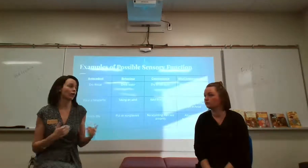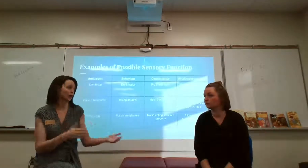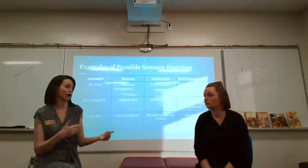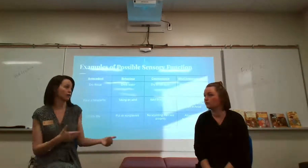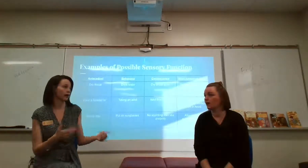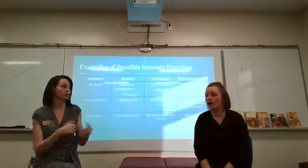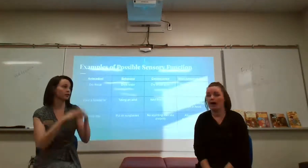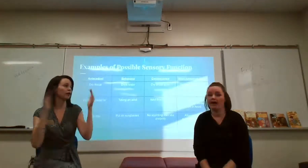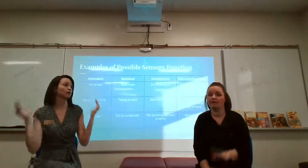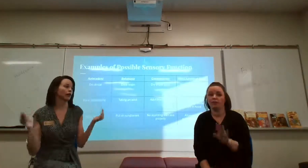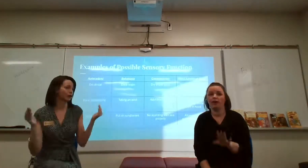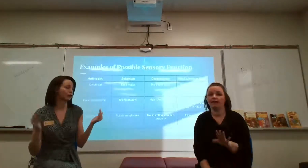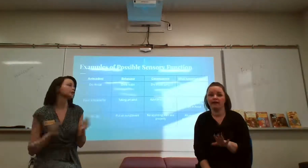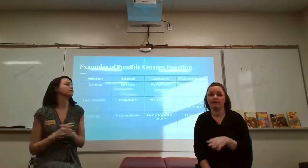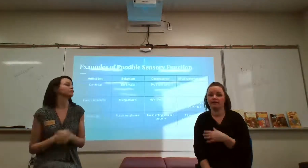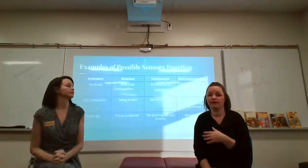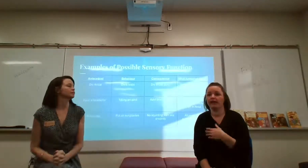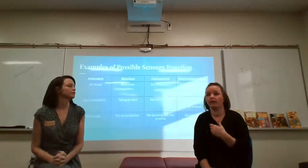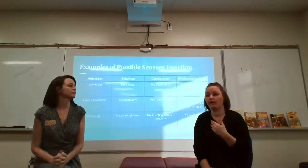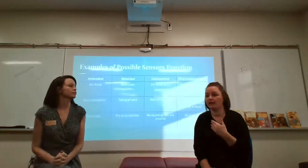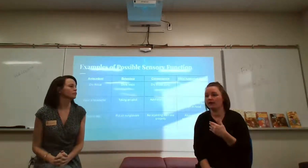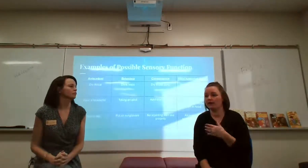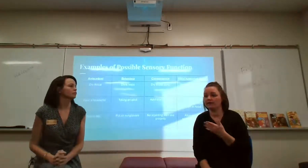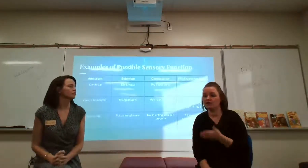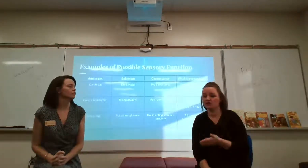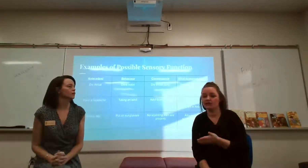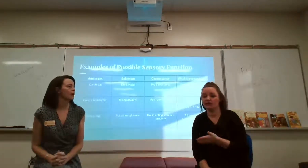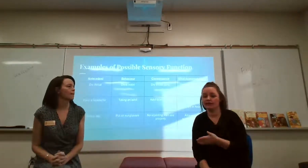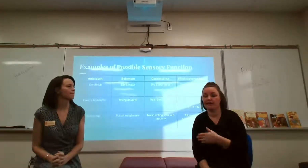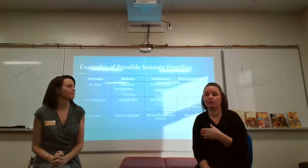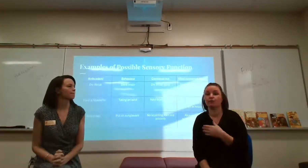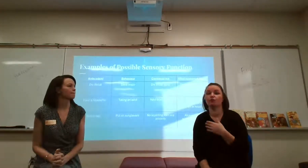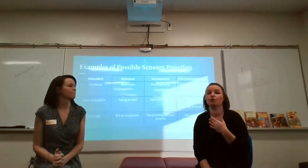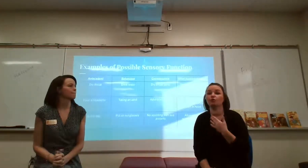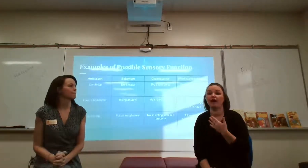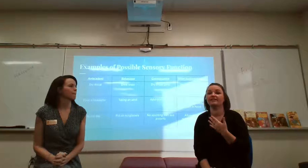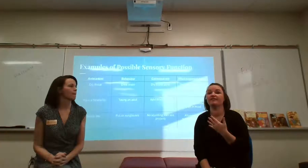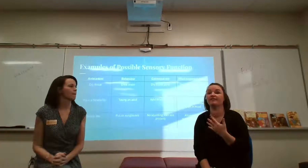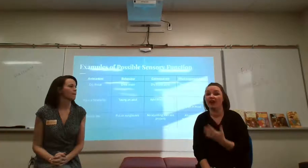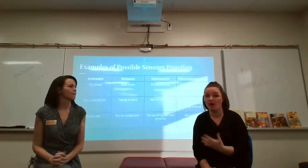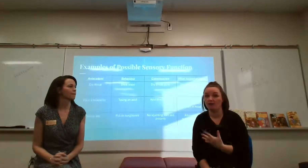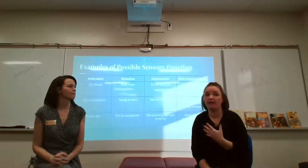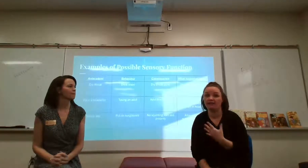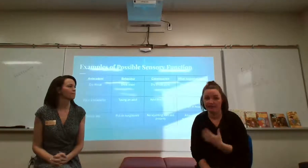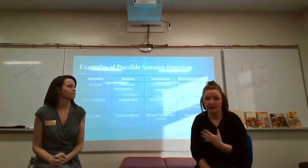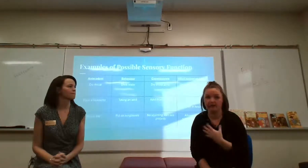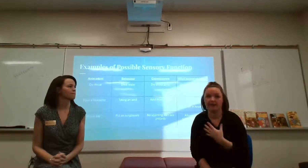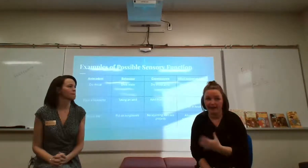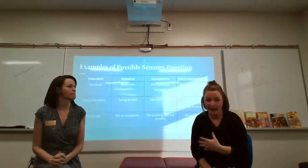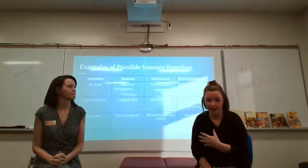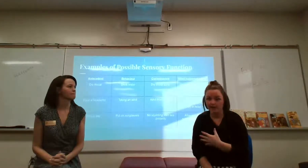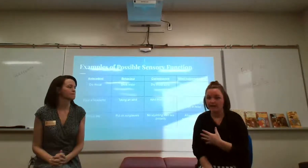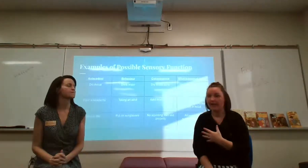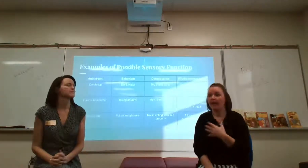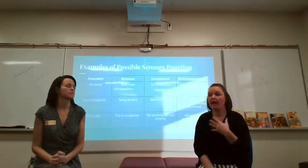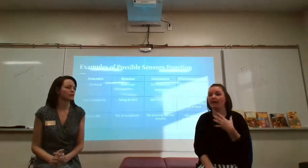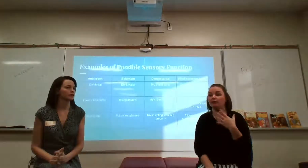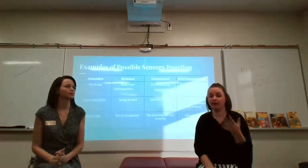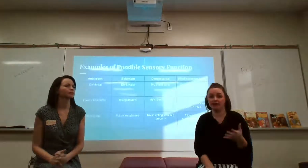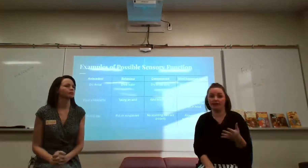anyway. I'm sure they're out there. I have one case right now where there is a student in the classroom who cries very, very loud. And one of the other